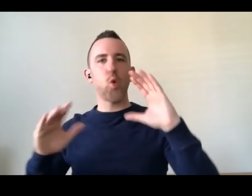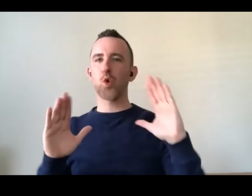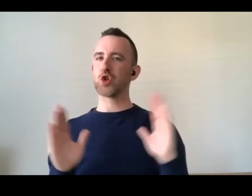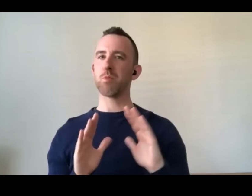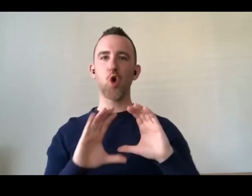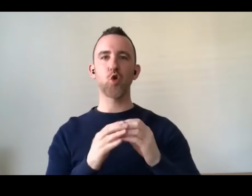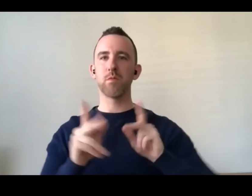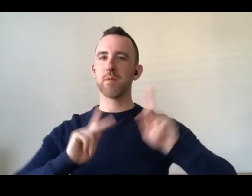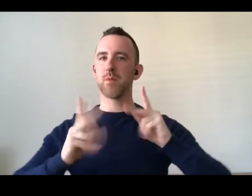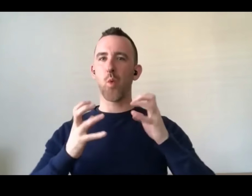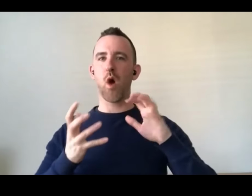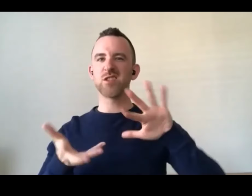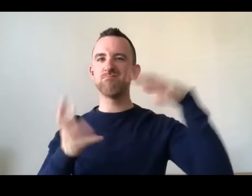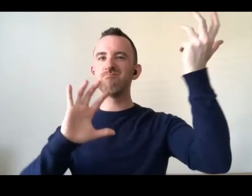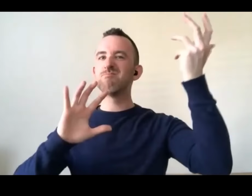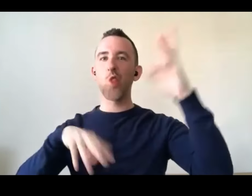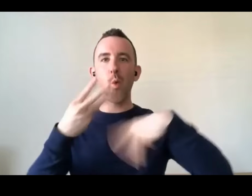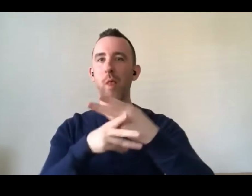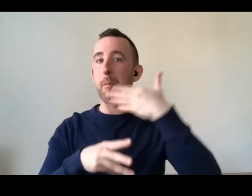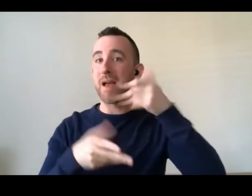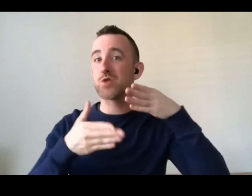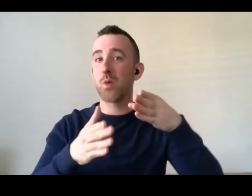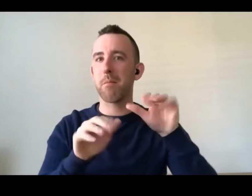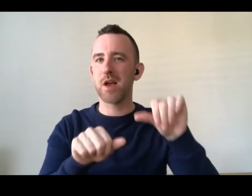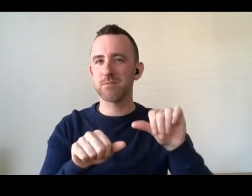who want to mess up the world in the best ways possible.